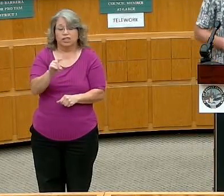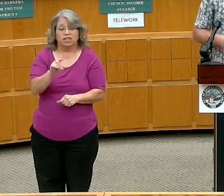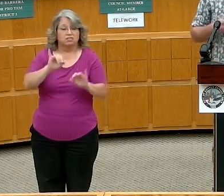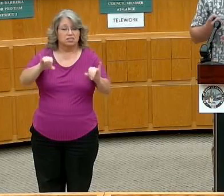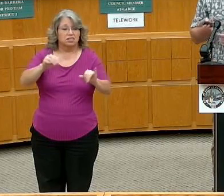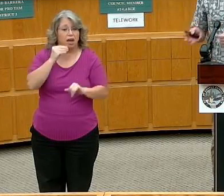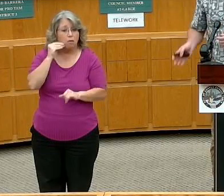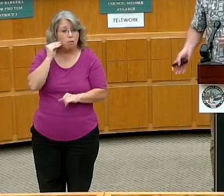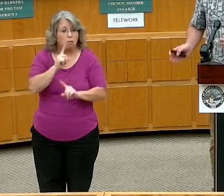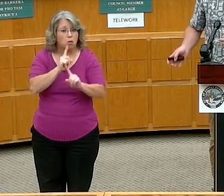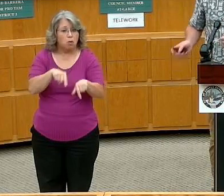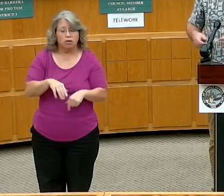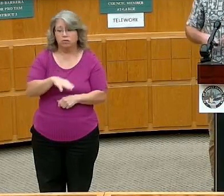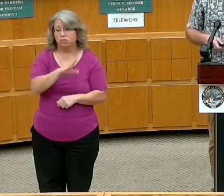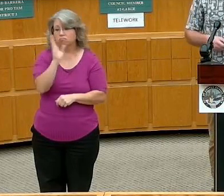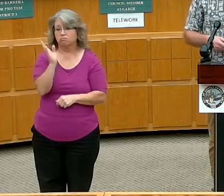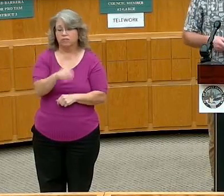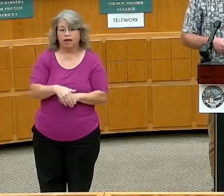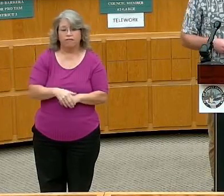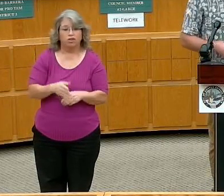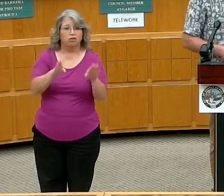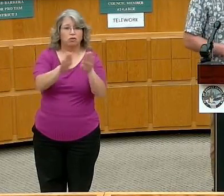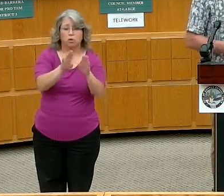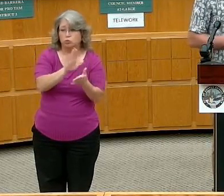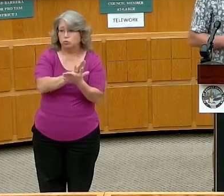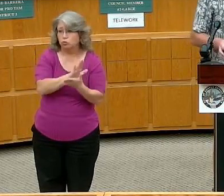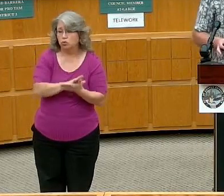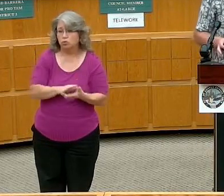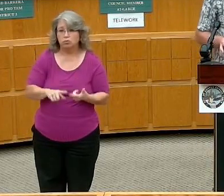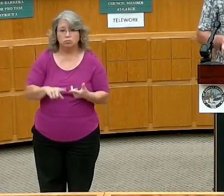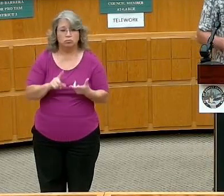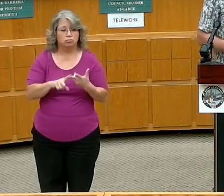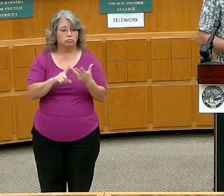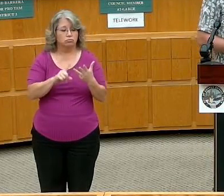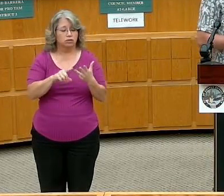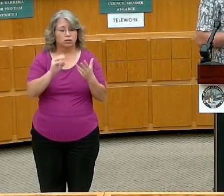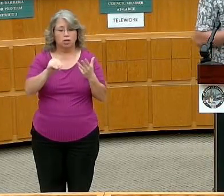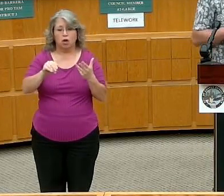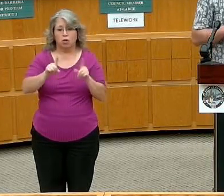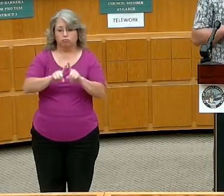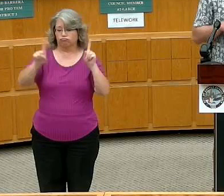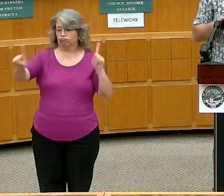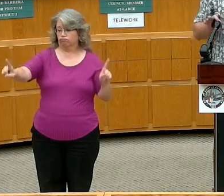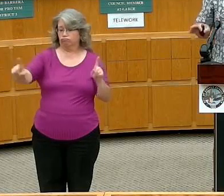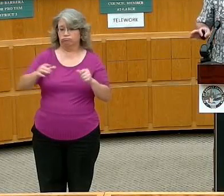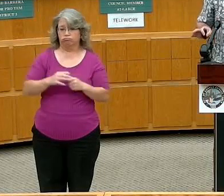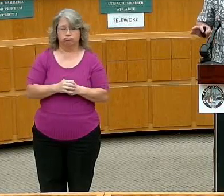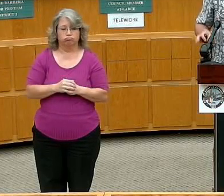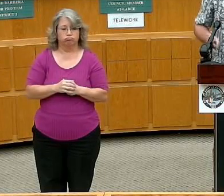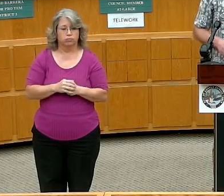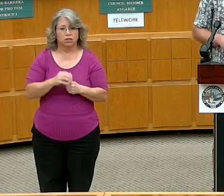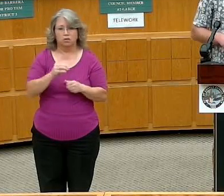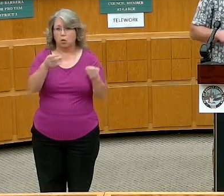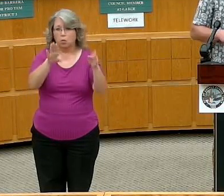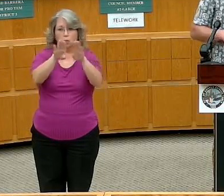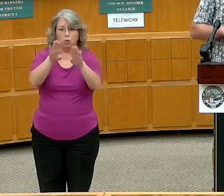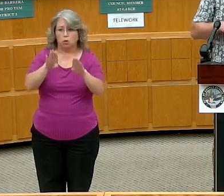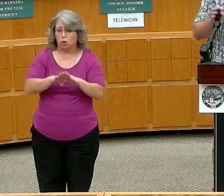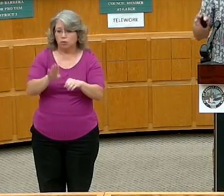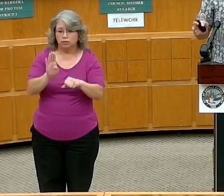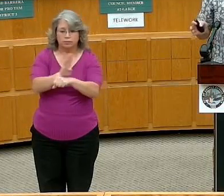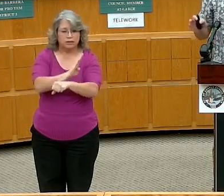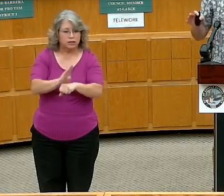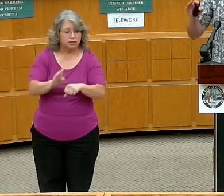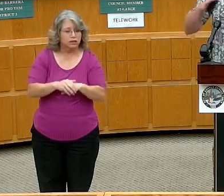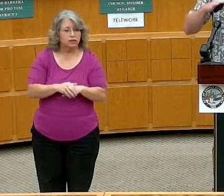at home, no closed schools, no social distancing, no closed businesses, no too